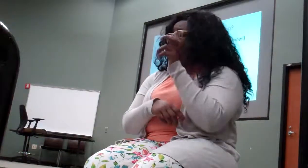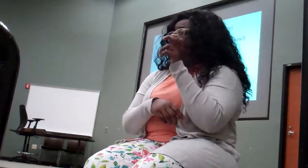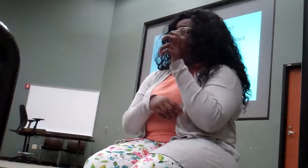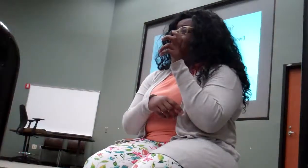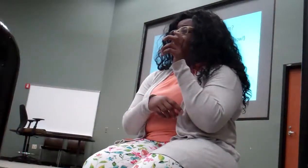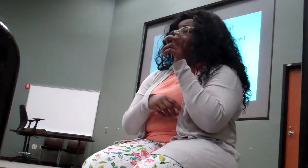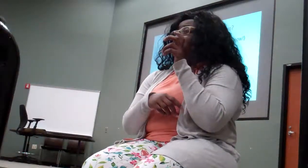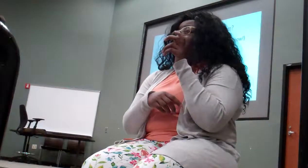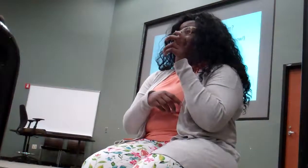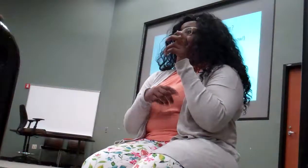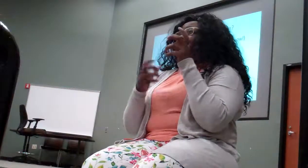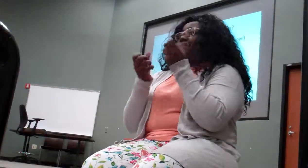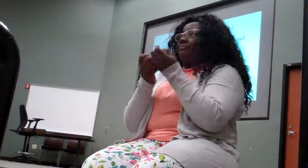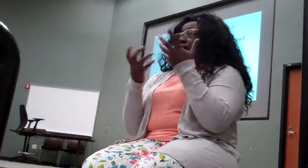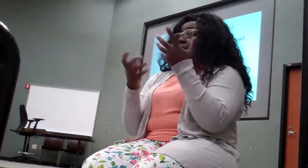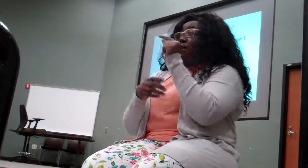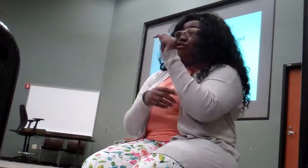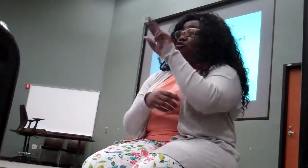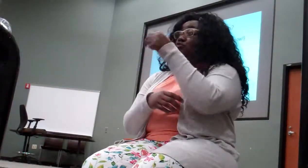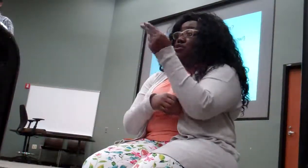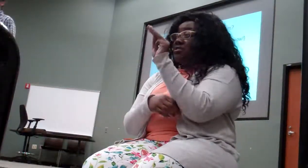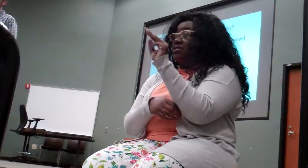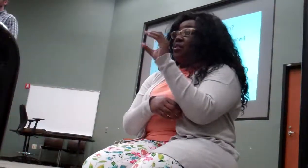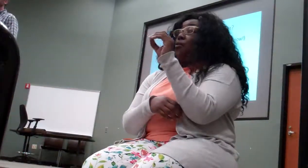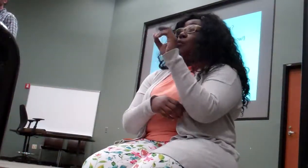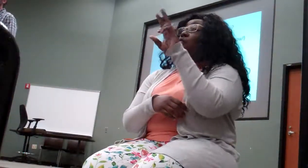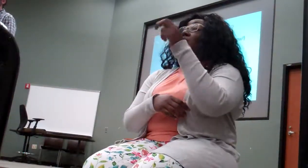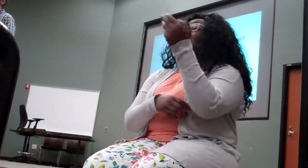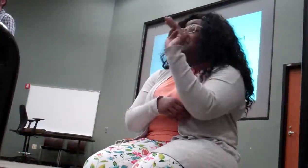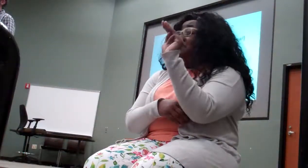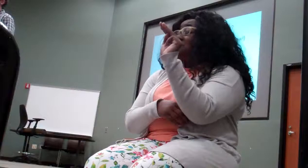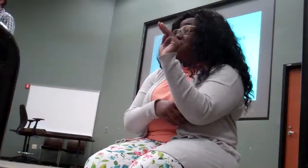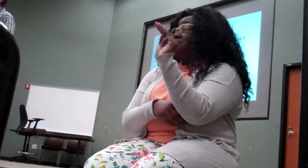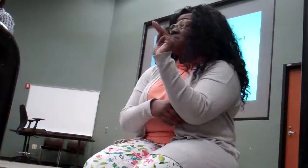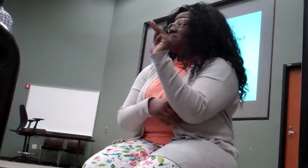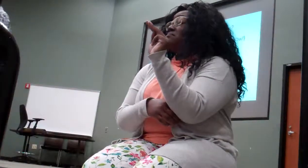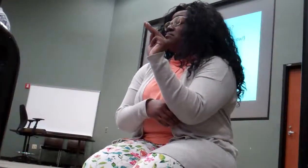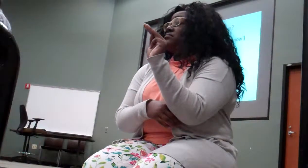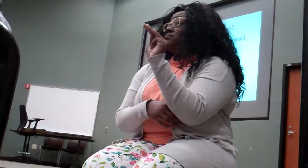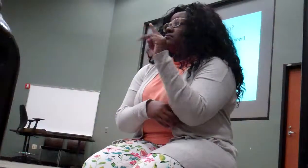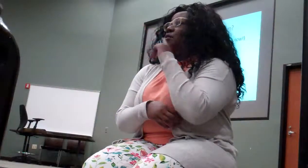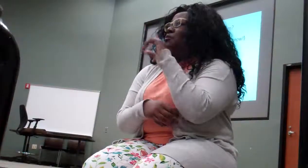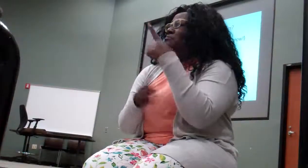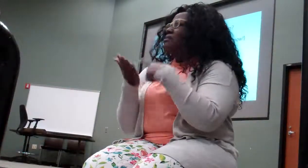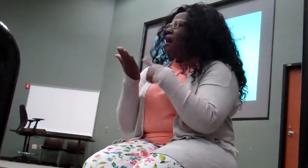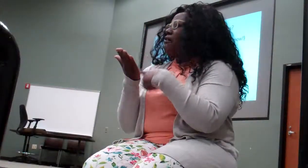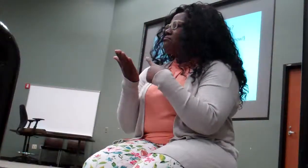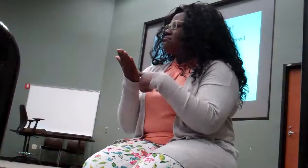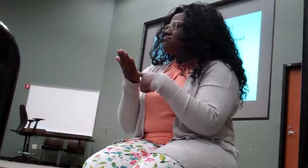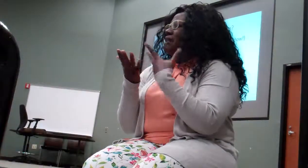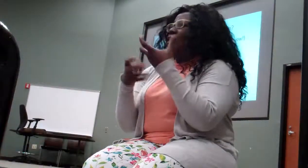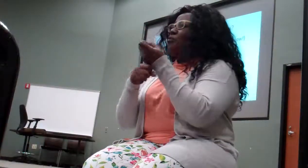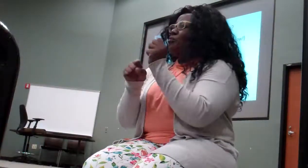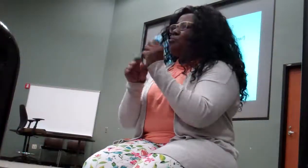engineered organisms, genetically modified organisms, and so we're spending some time thinking about how we make